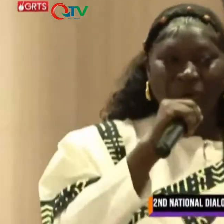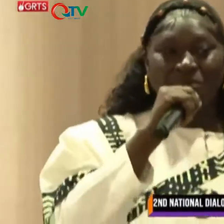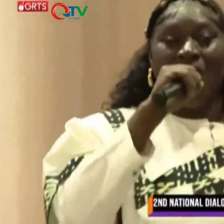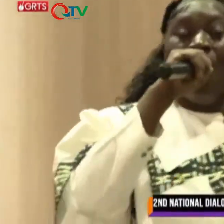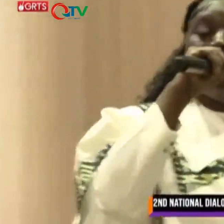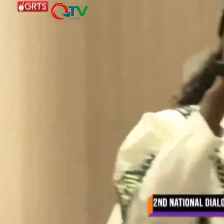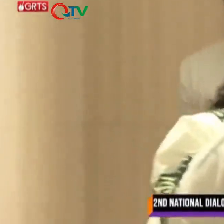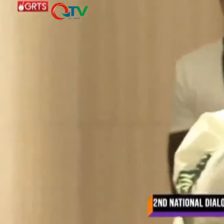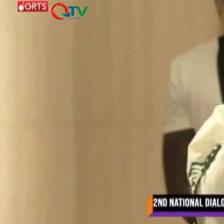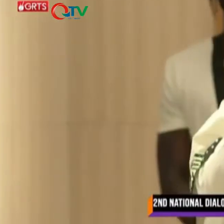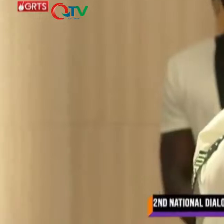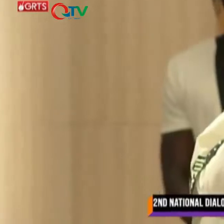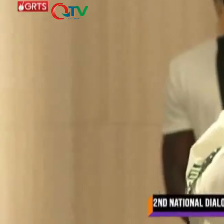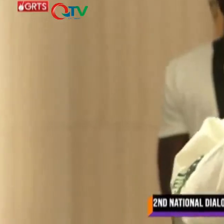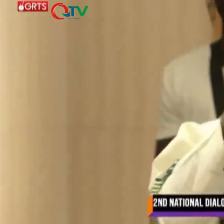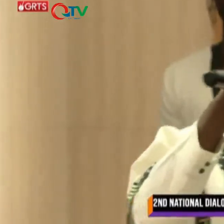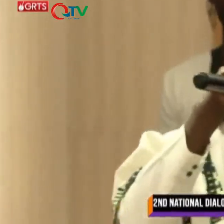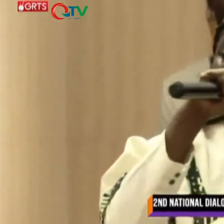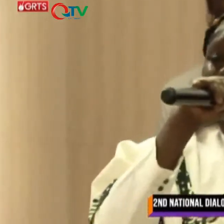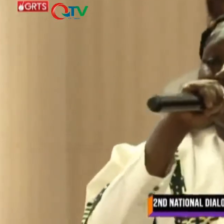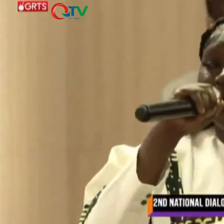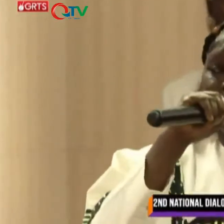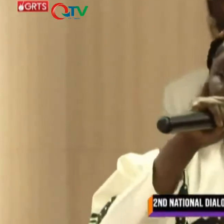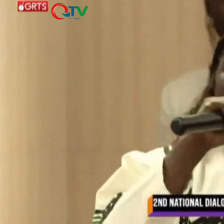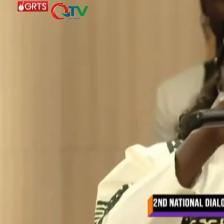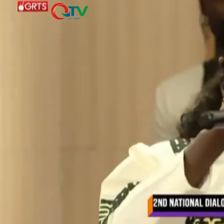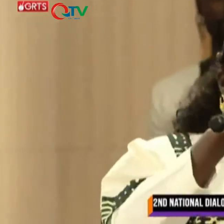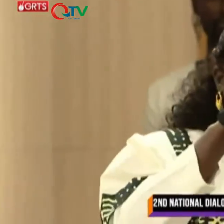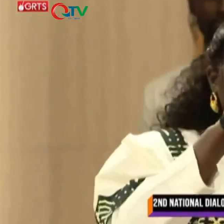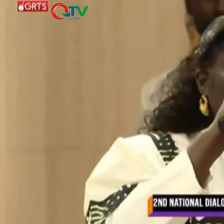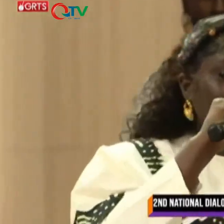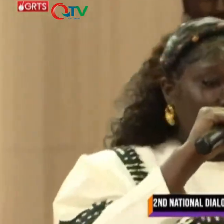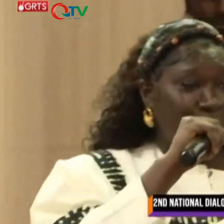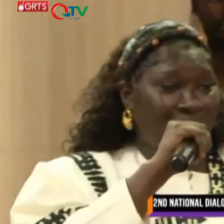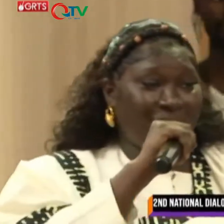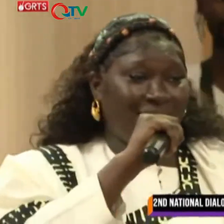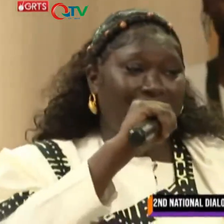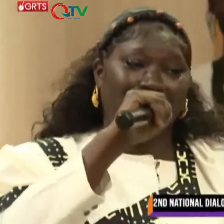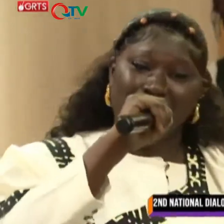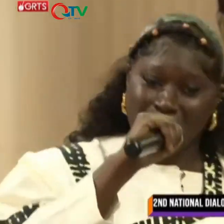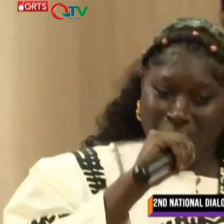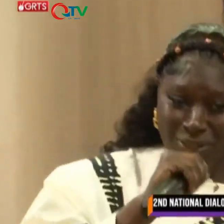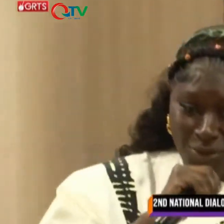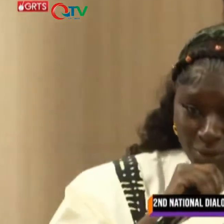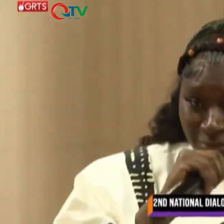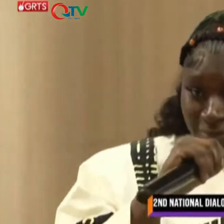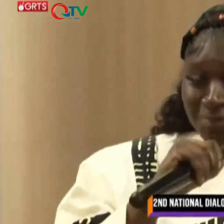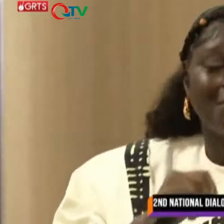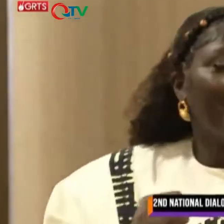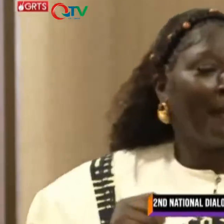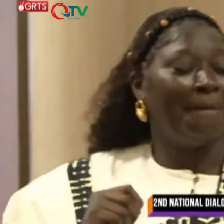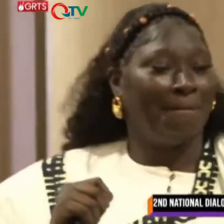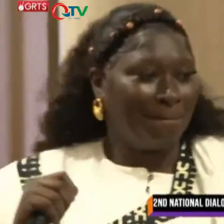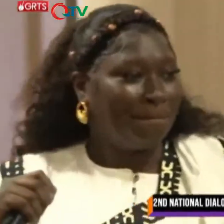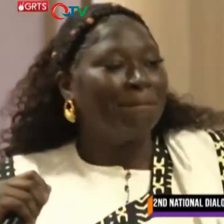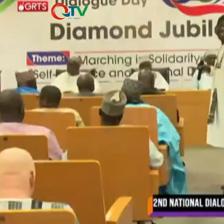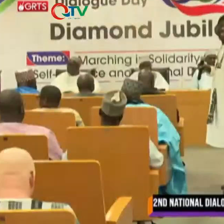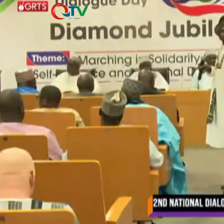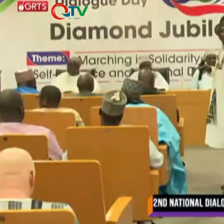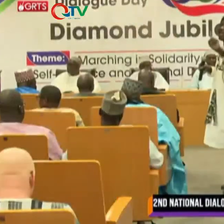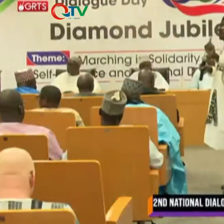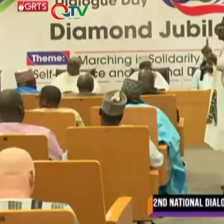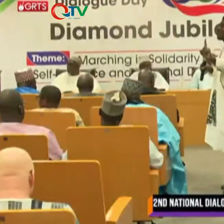Go, Momo Minti, Akatayorum. Akita siyo city munesulung